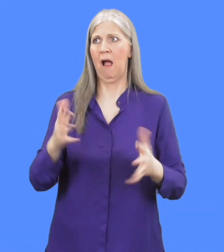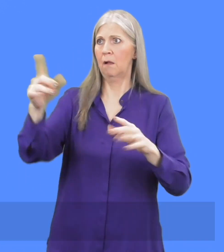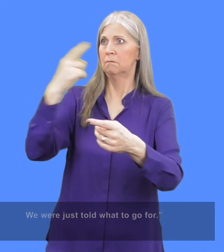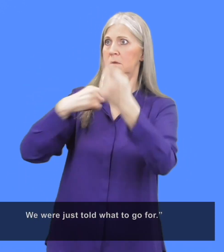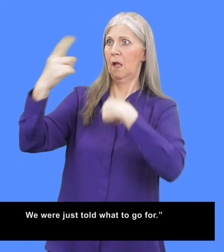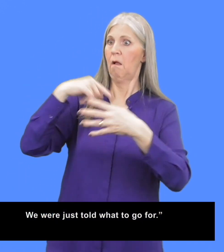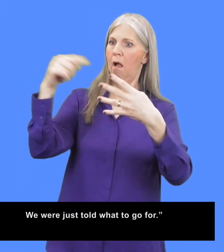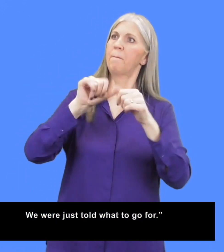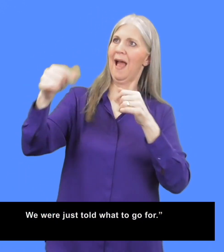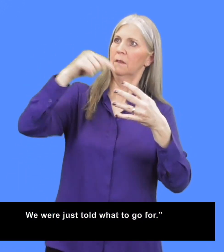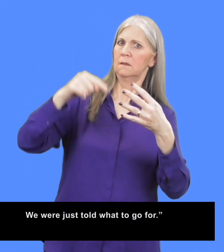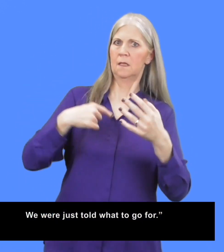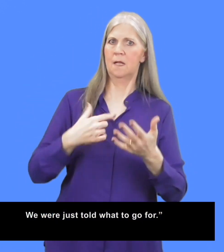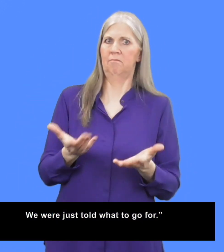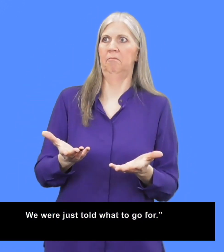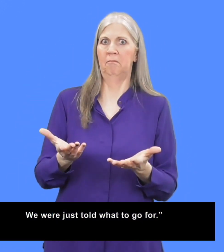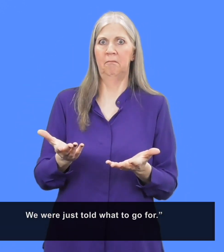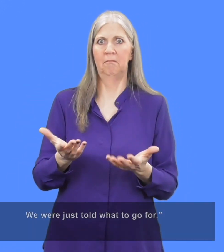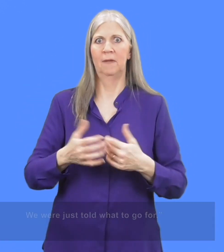just told what to go for."